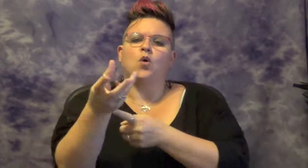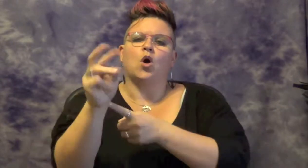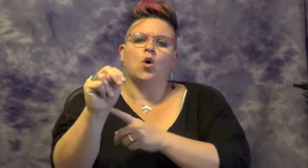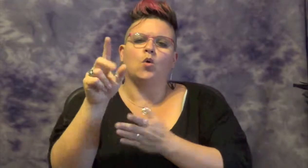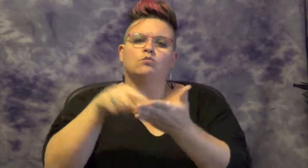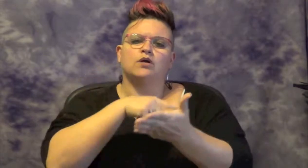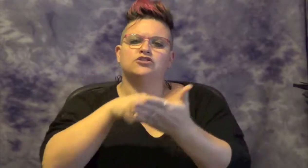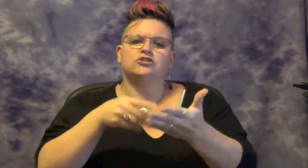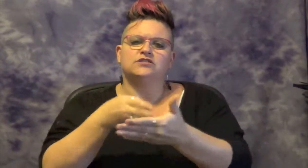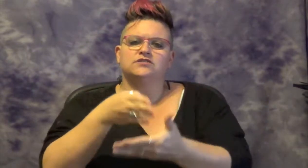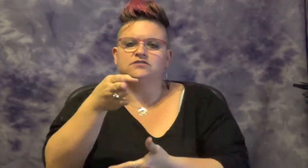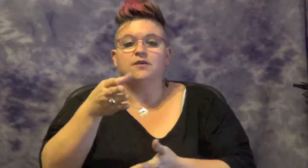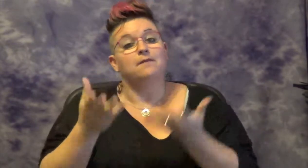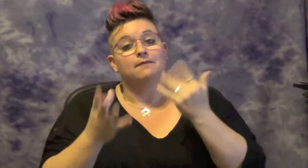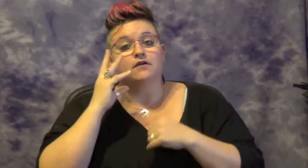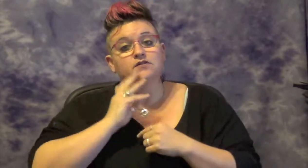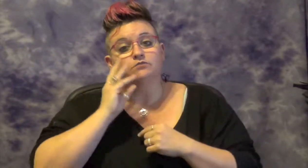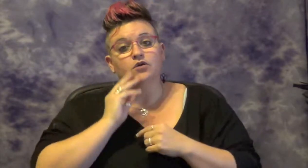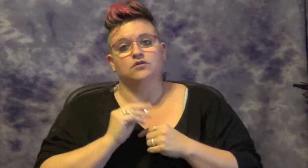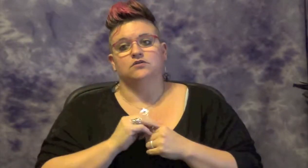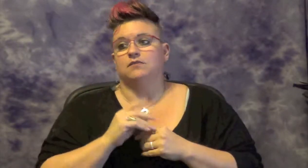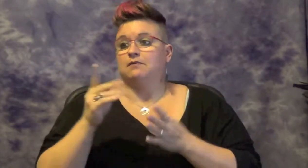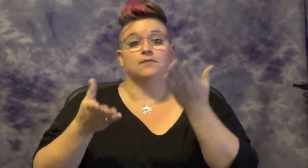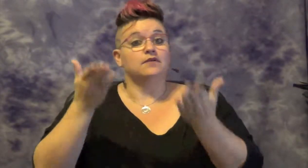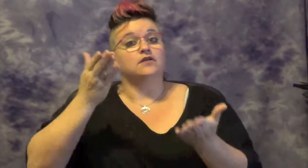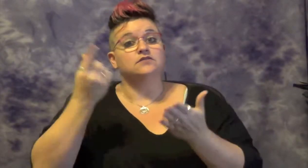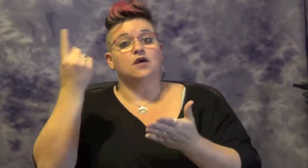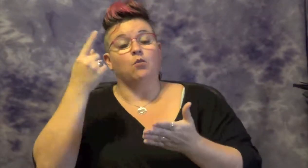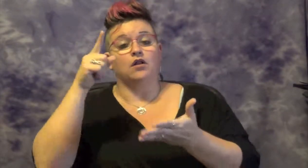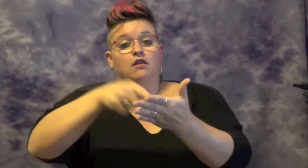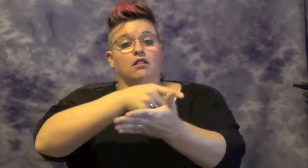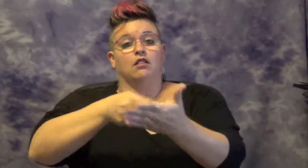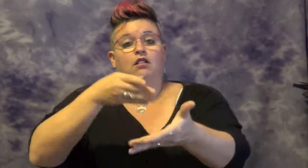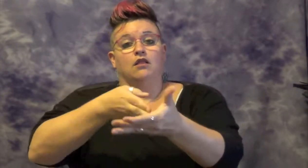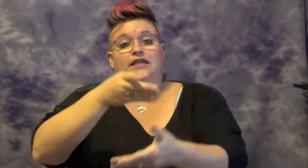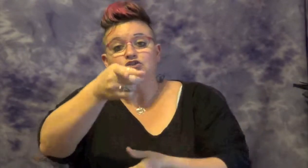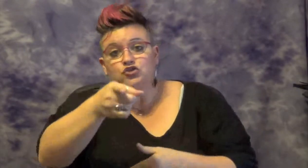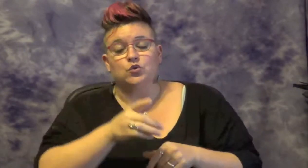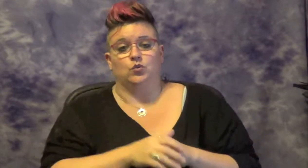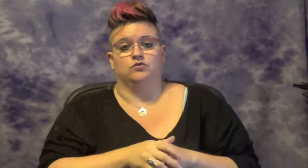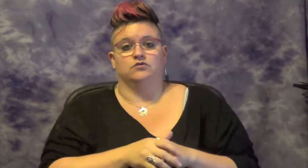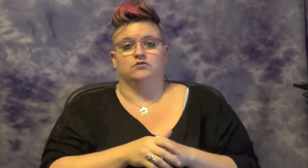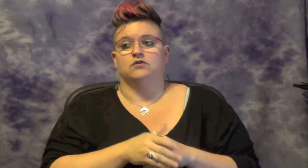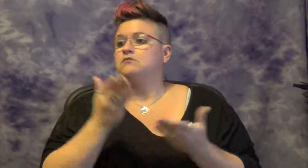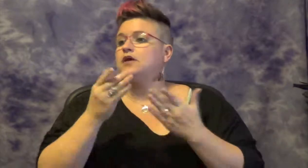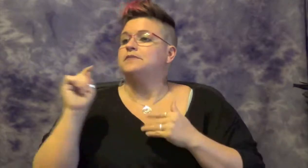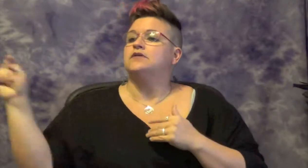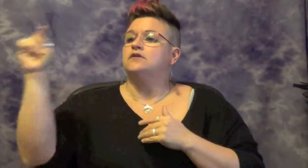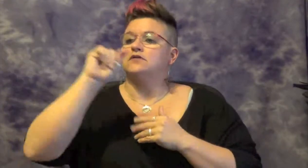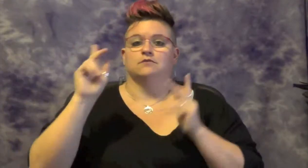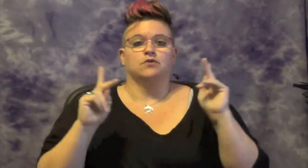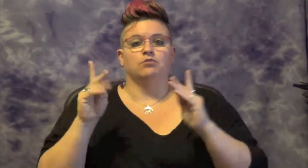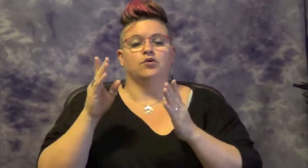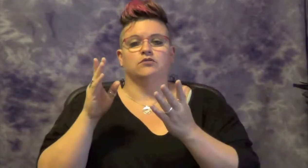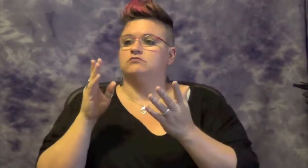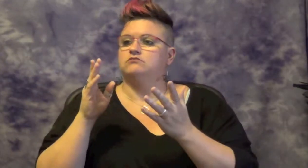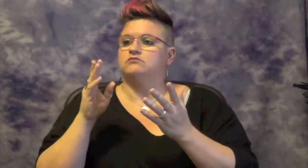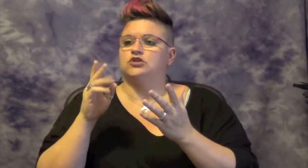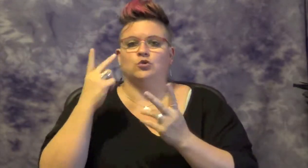Also, think about your own things that you have experienced. Maybe someone discriminated against you. Maybe you've